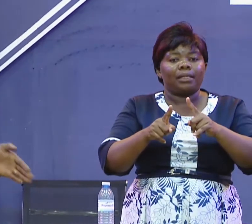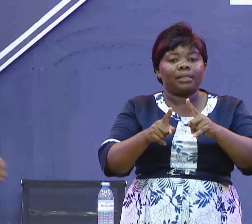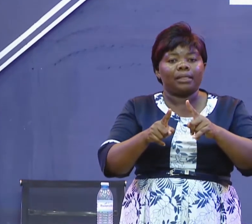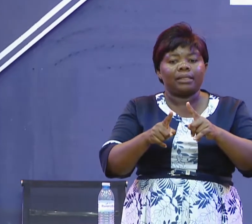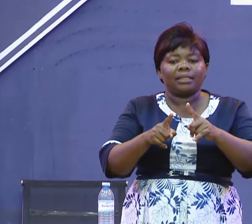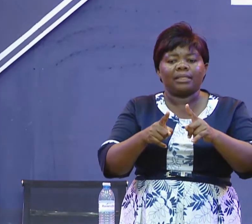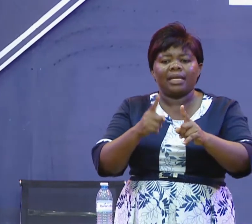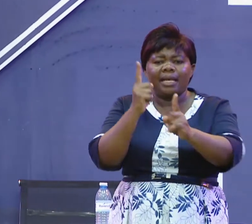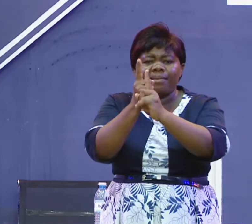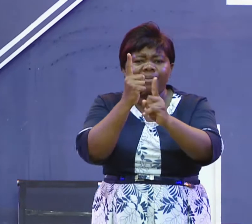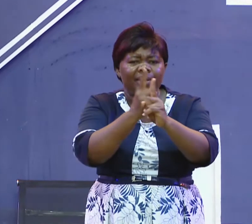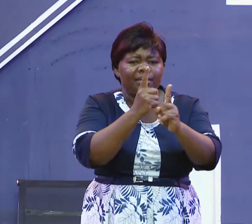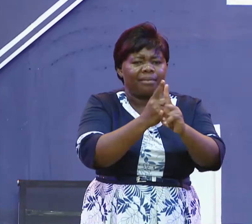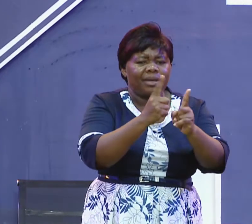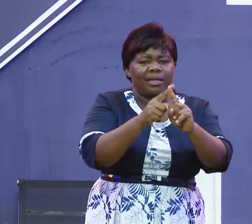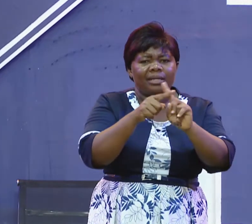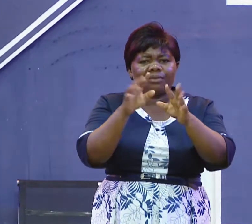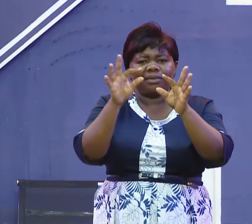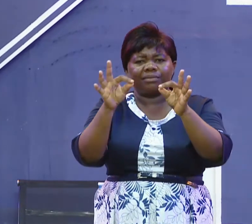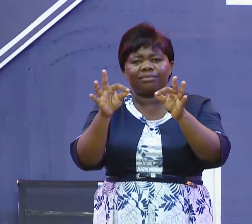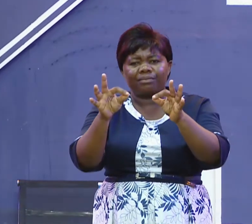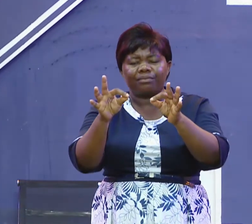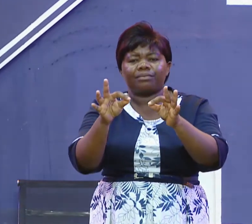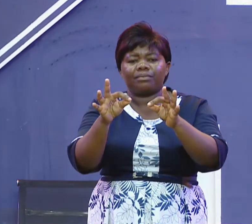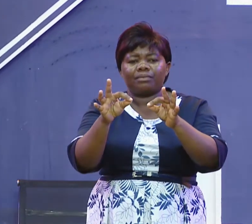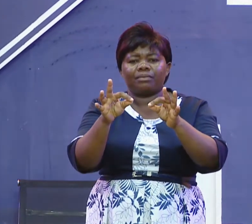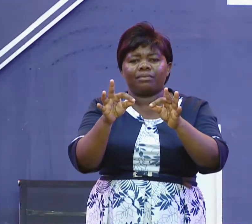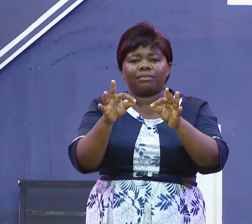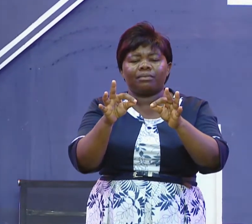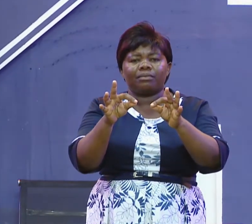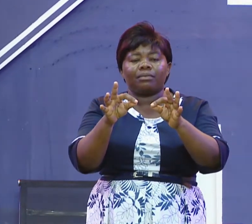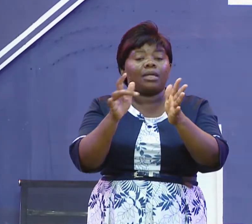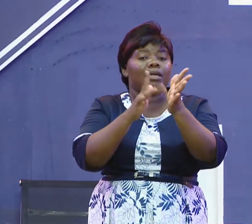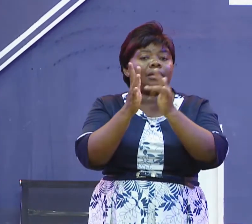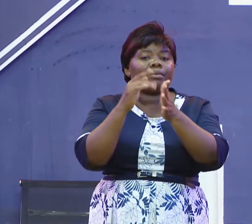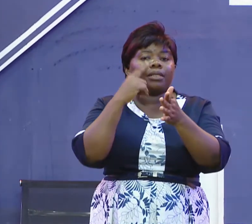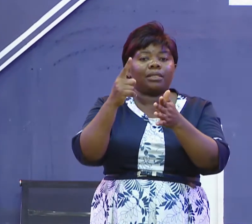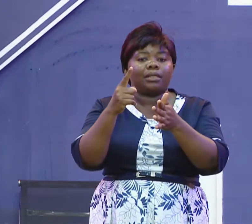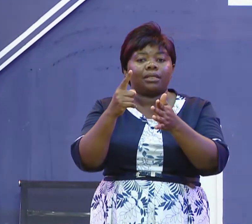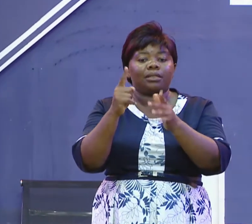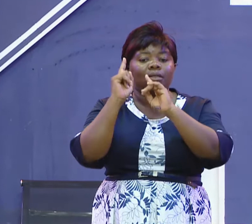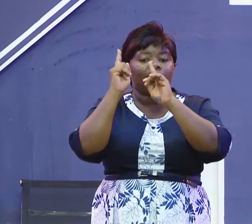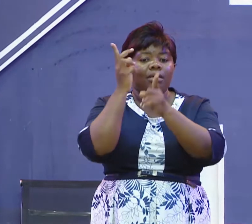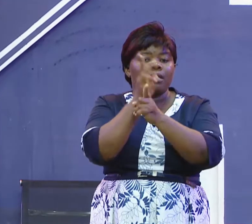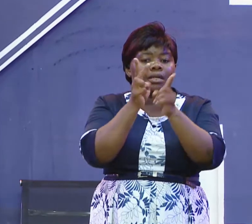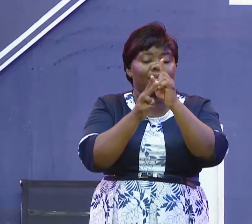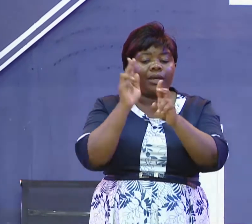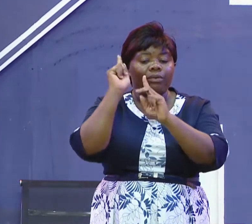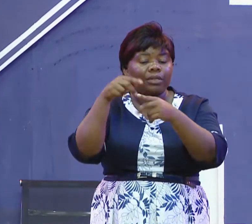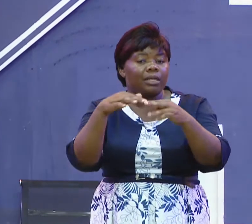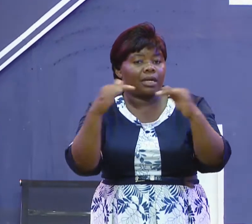bye baasisinkana. But meeting what they encountered, Bible egamba nti yatuuka ekiseera n'ateekawo